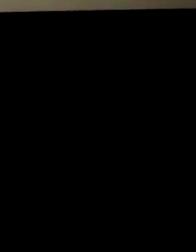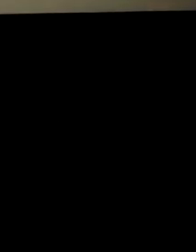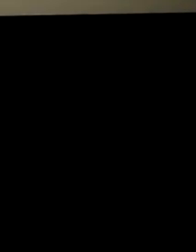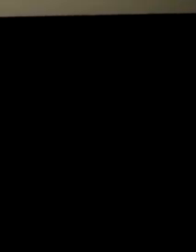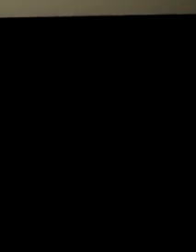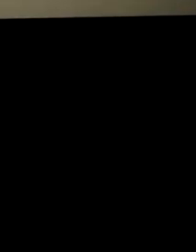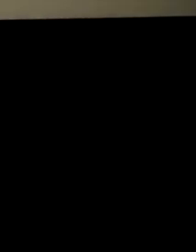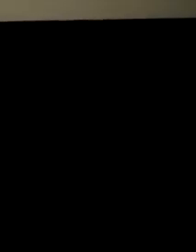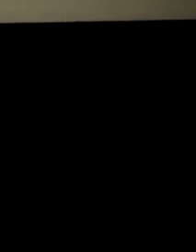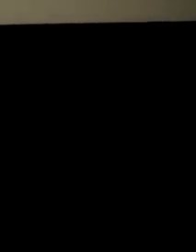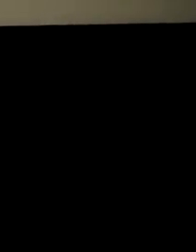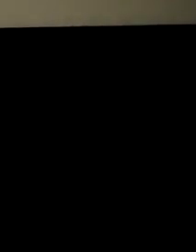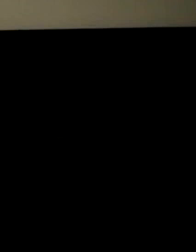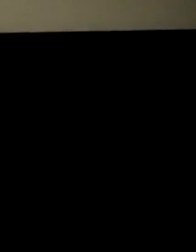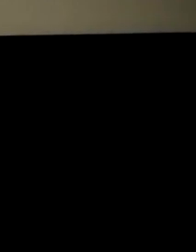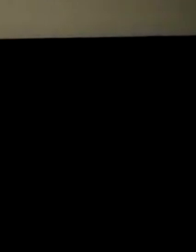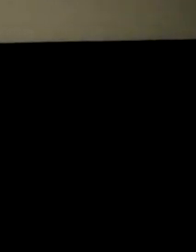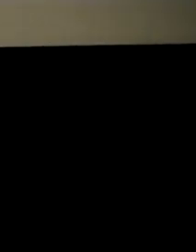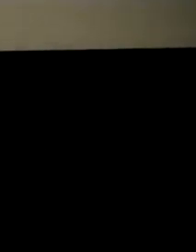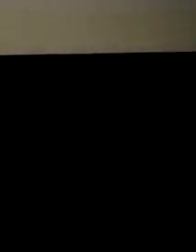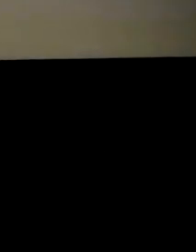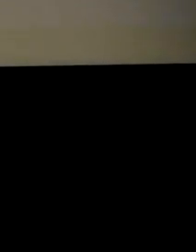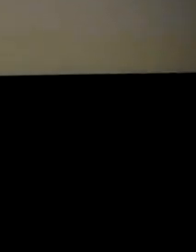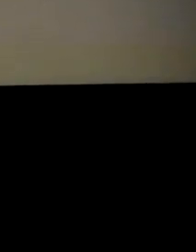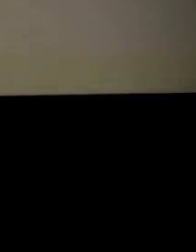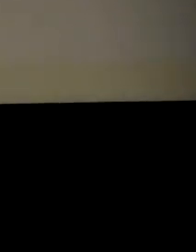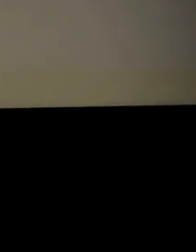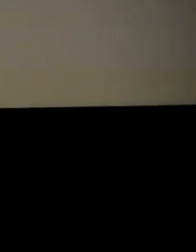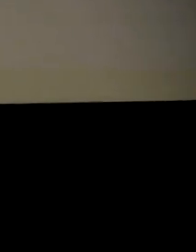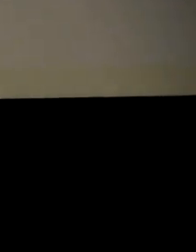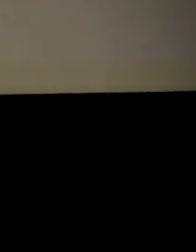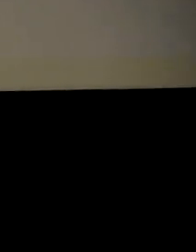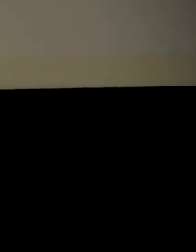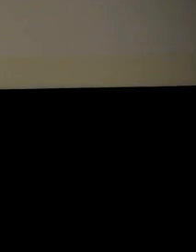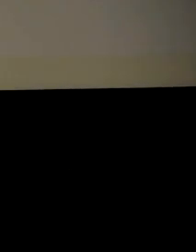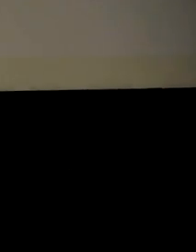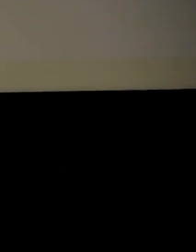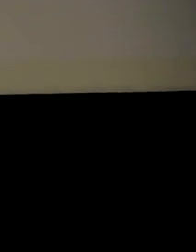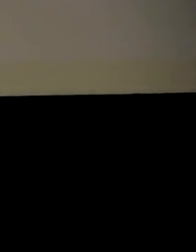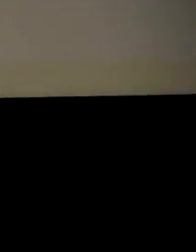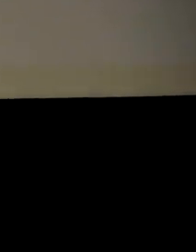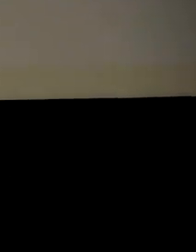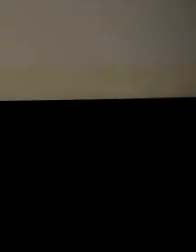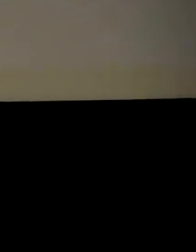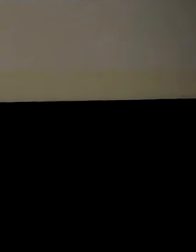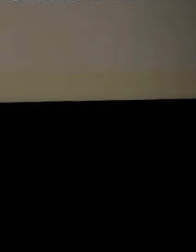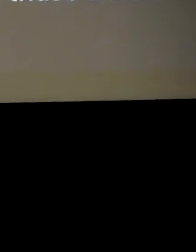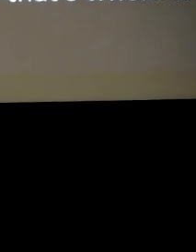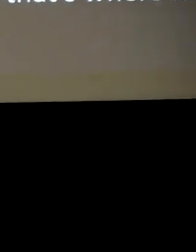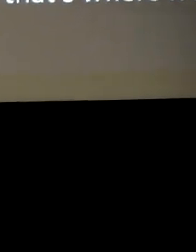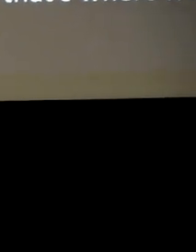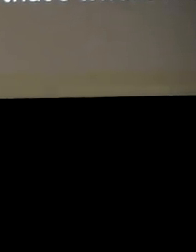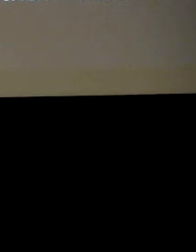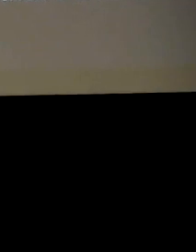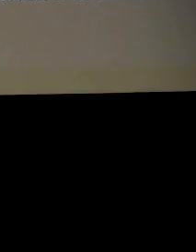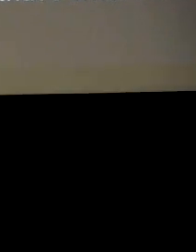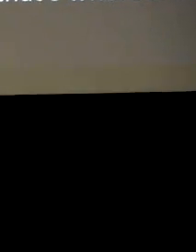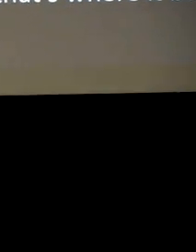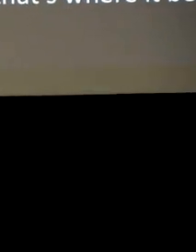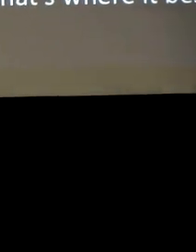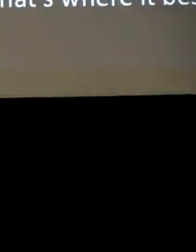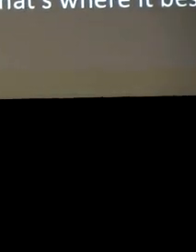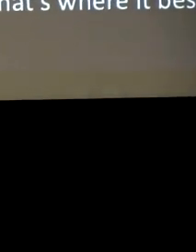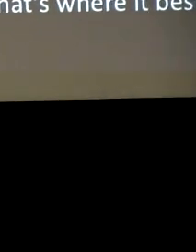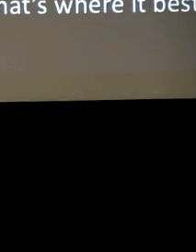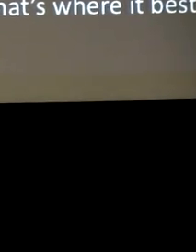Good evening, ladies and gentlemen. My name is Jeff Badnock, and on behalf of the Alumni Association